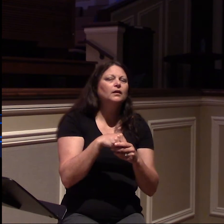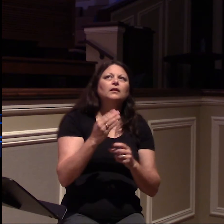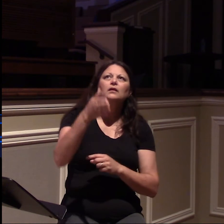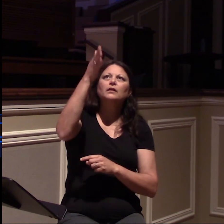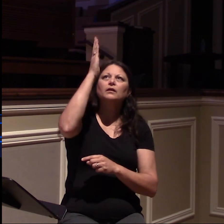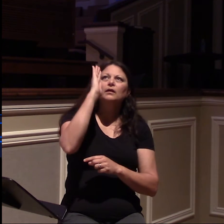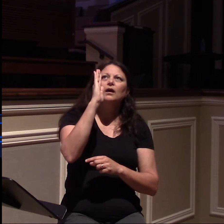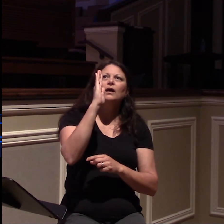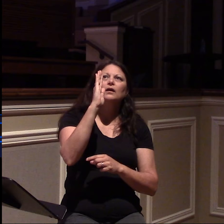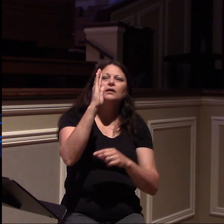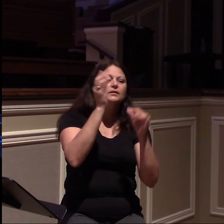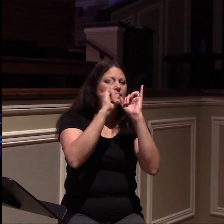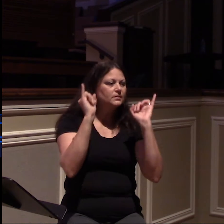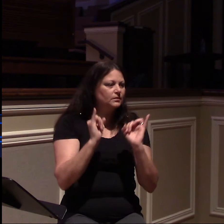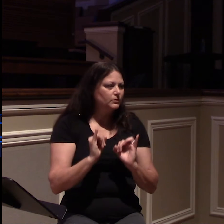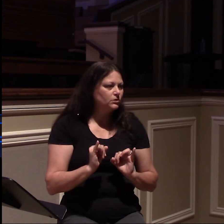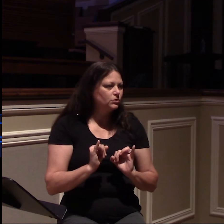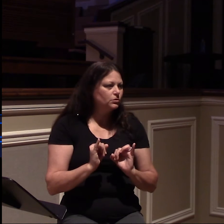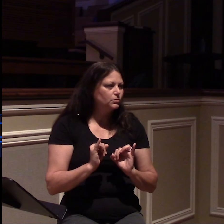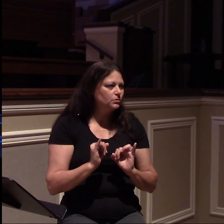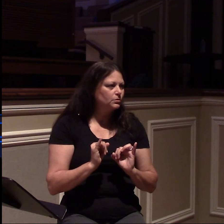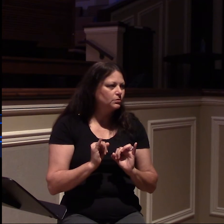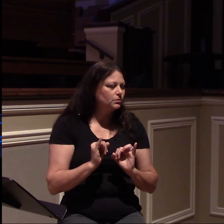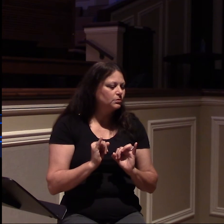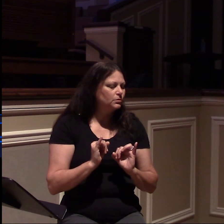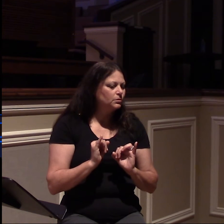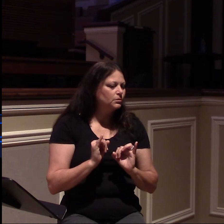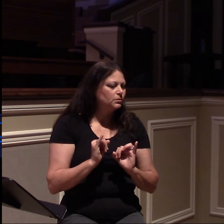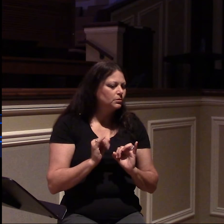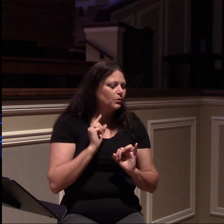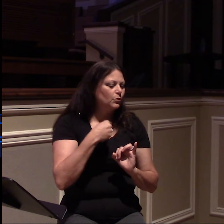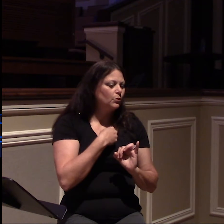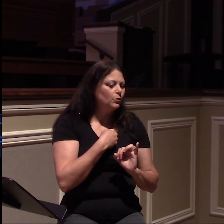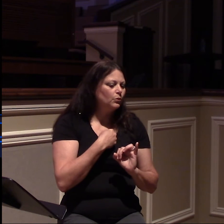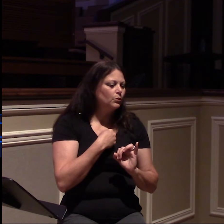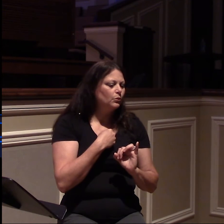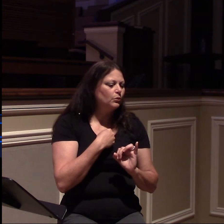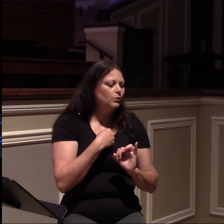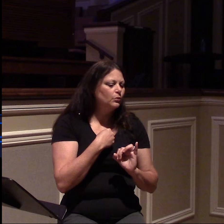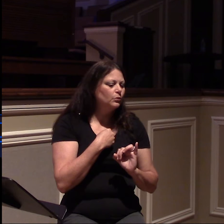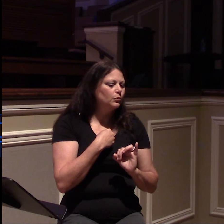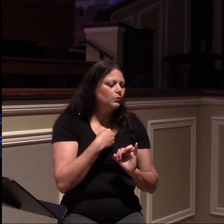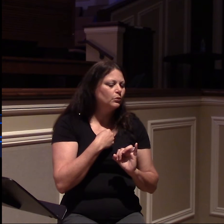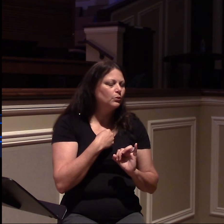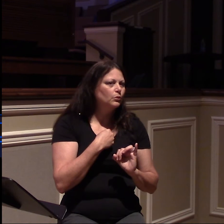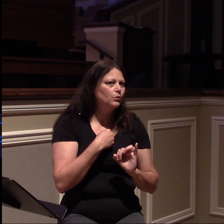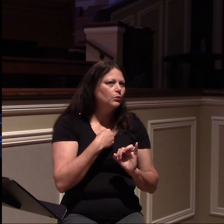we are as human beings, we are image bearers. What that means is that we are made to reflect the